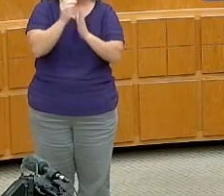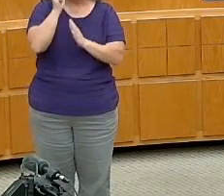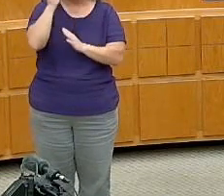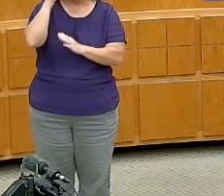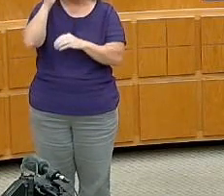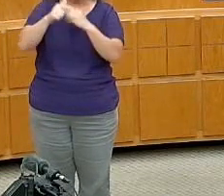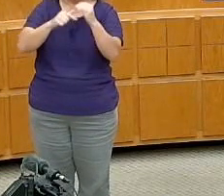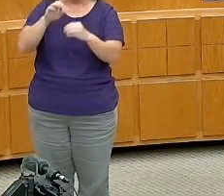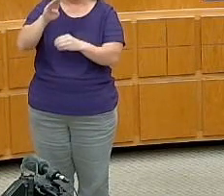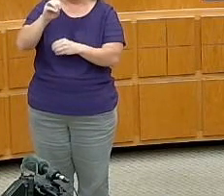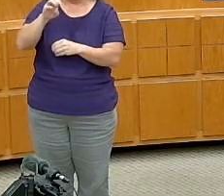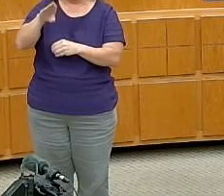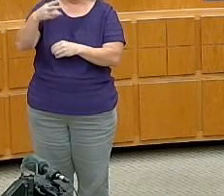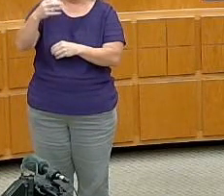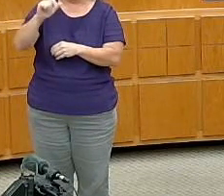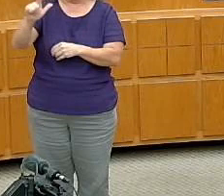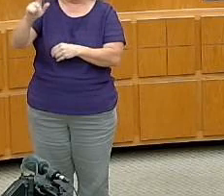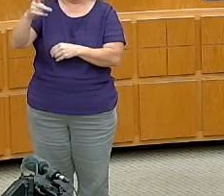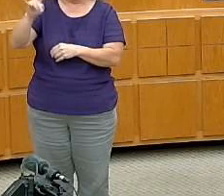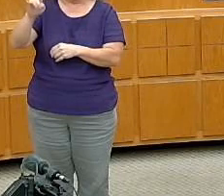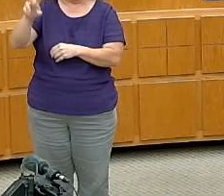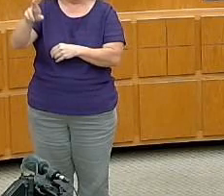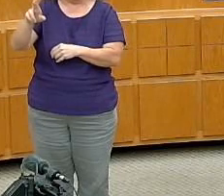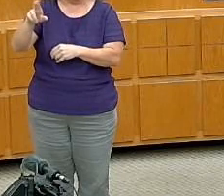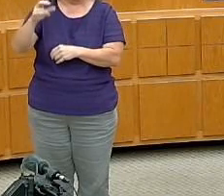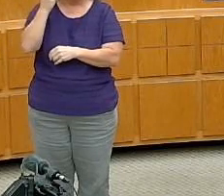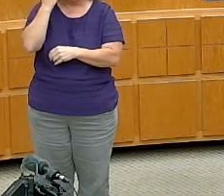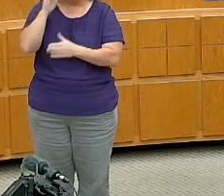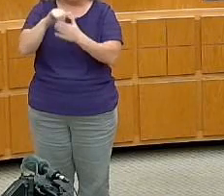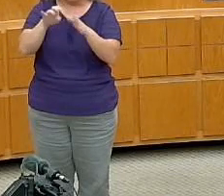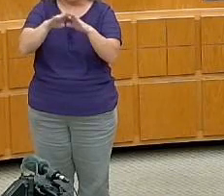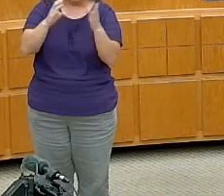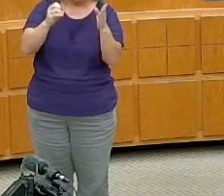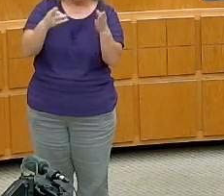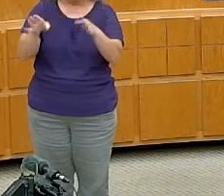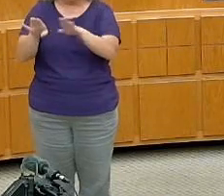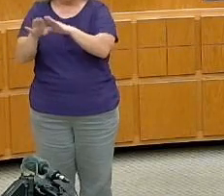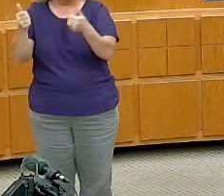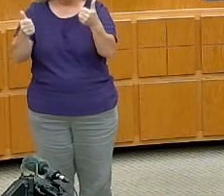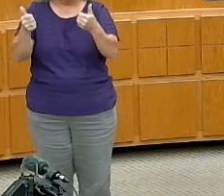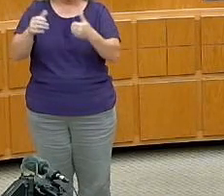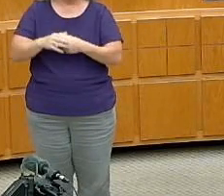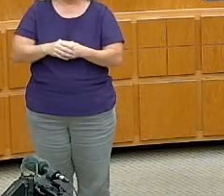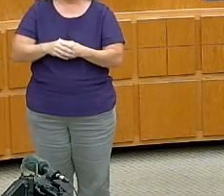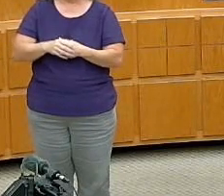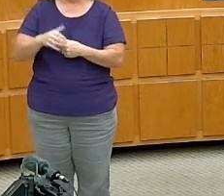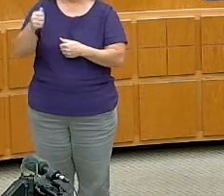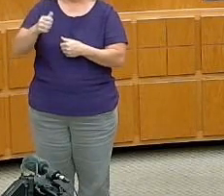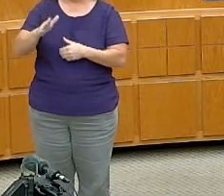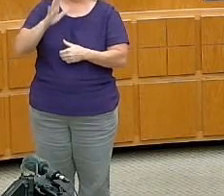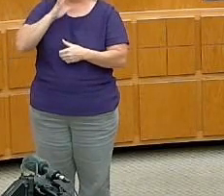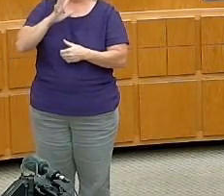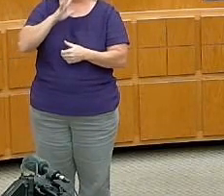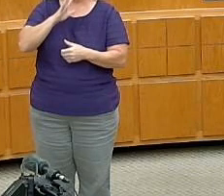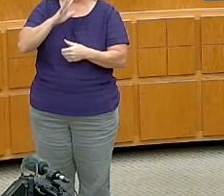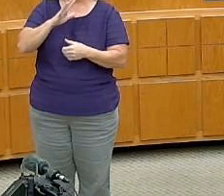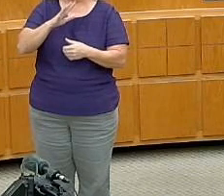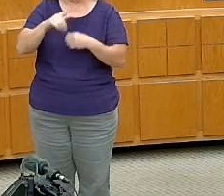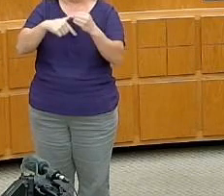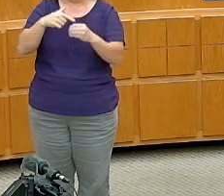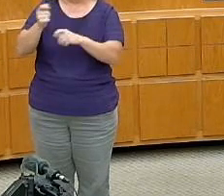the situation on the pier, whether or not it's open. The judge will also talk about golfing and then also talk